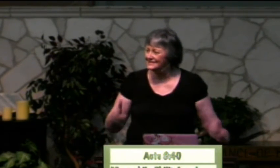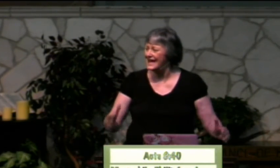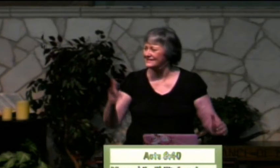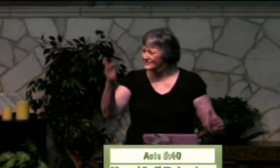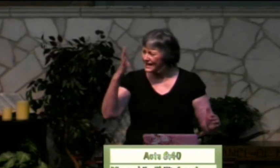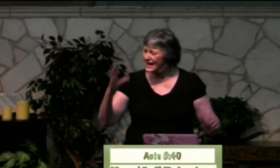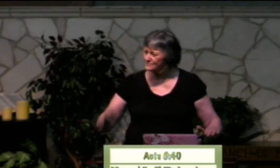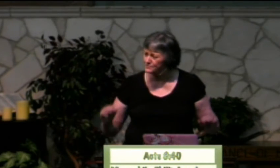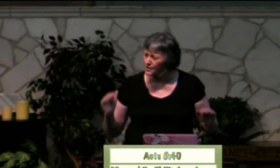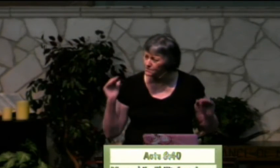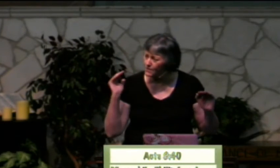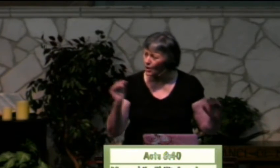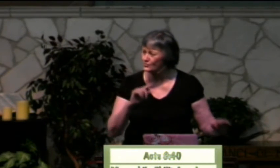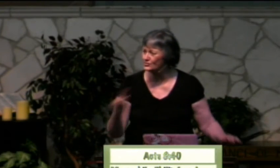Let God promote you